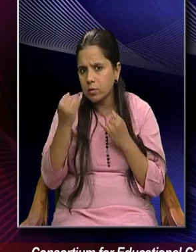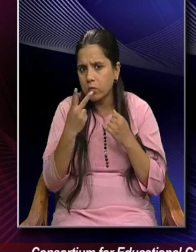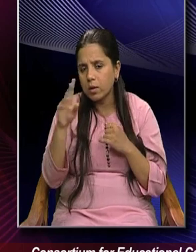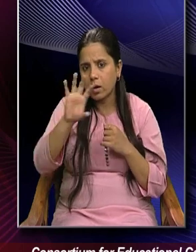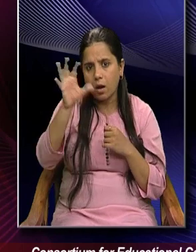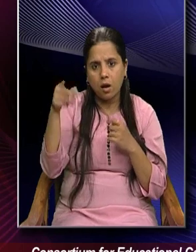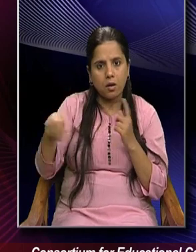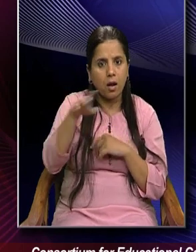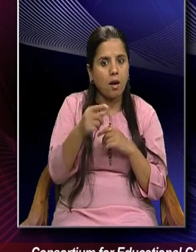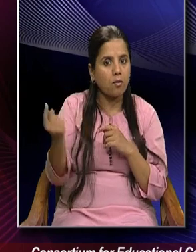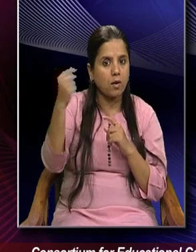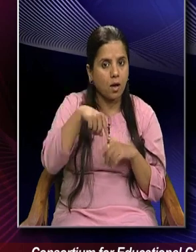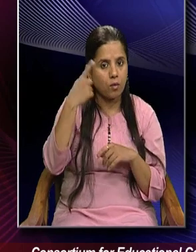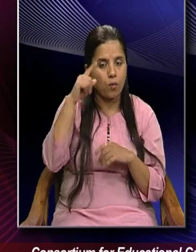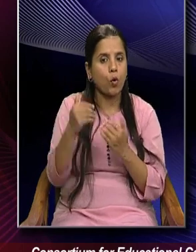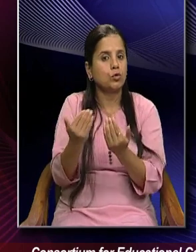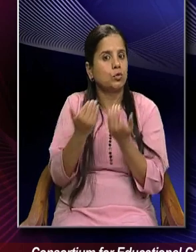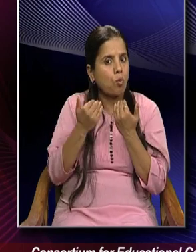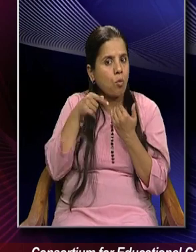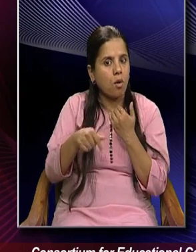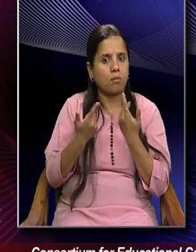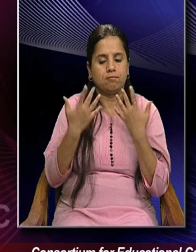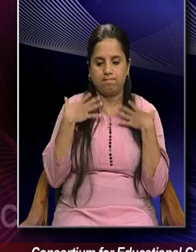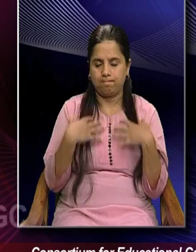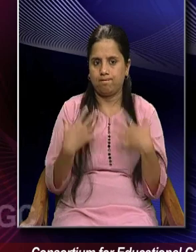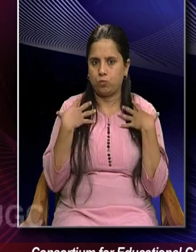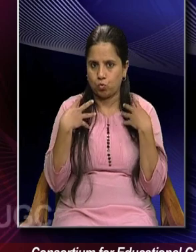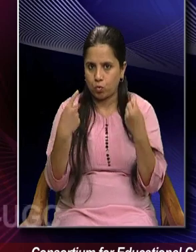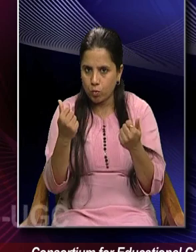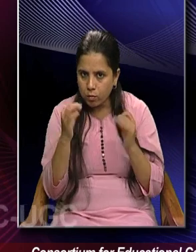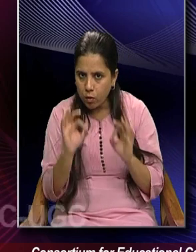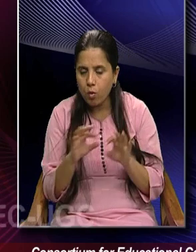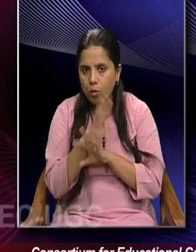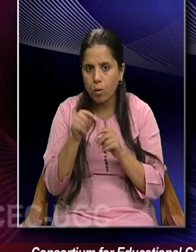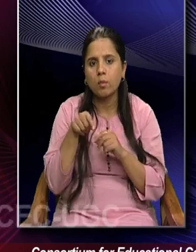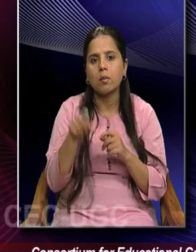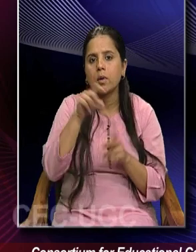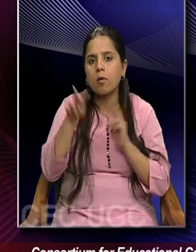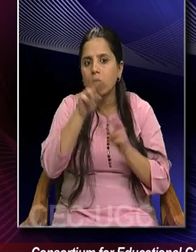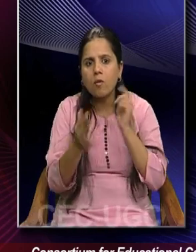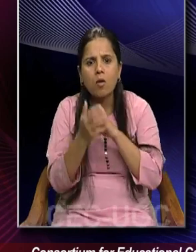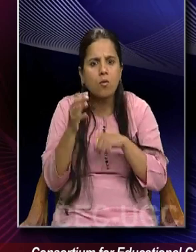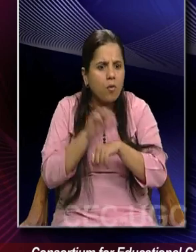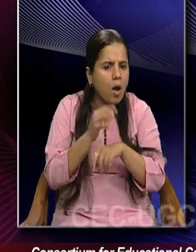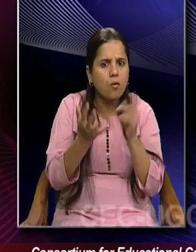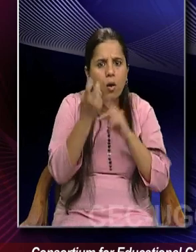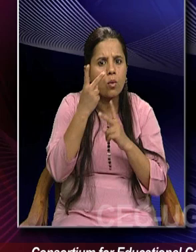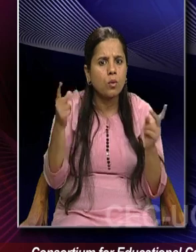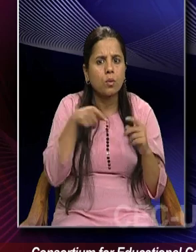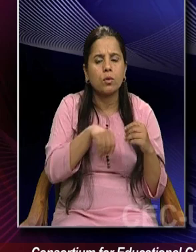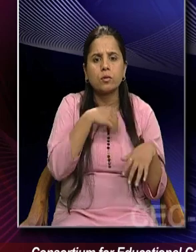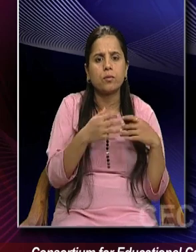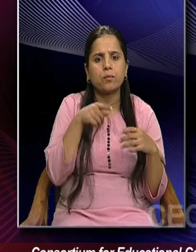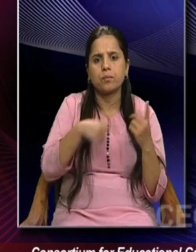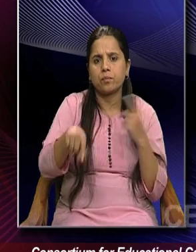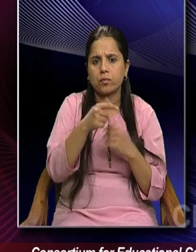arrived to assist in recovering bodies and locating survivors. Relief supplies.